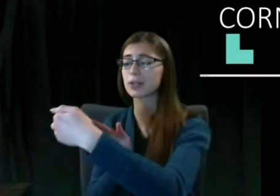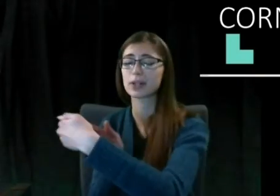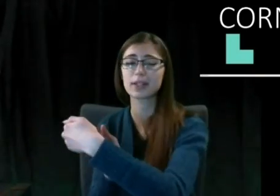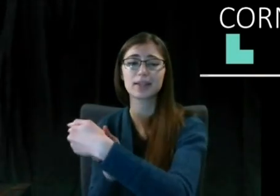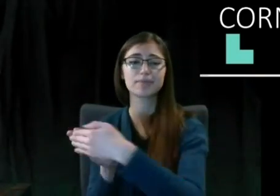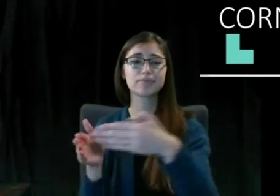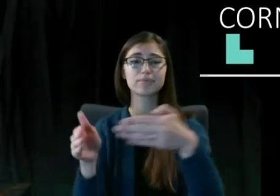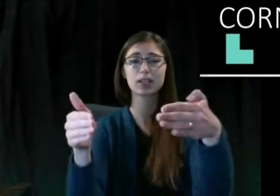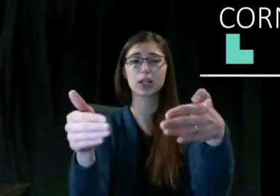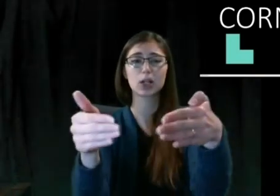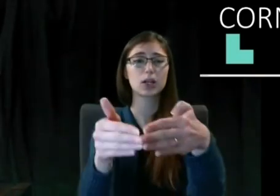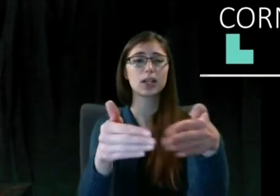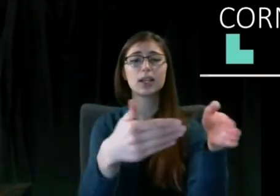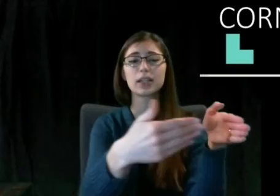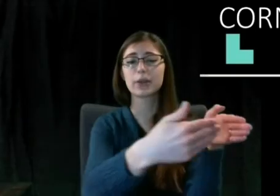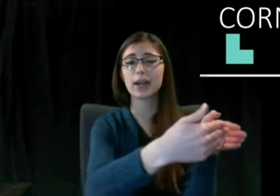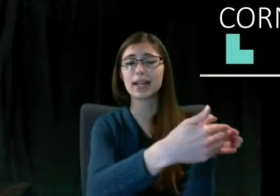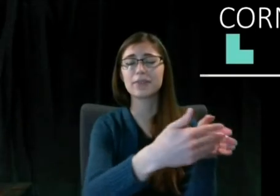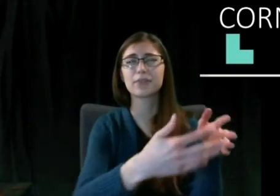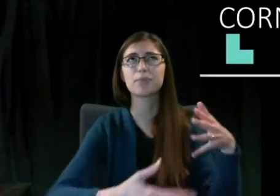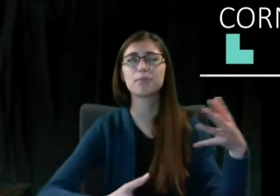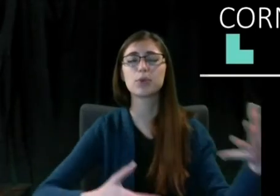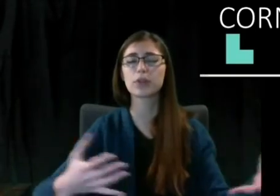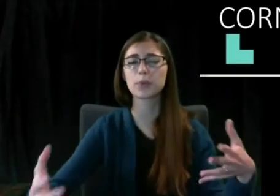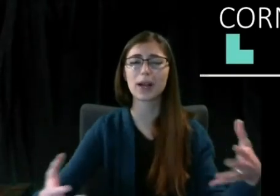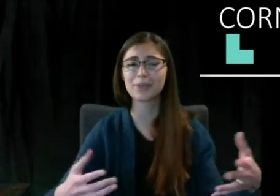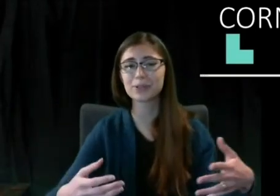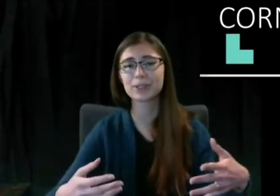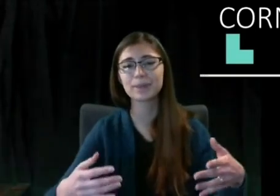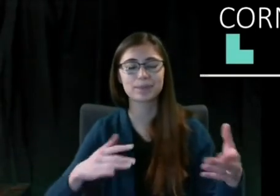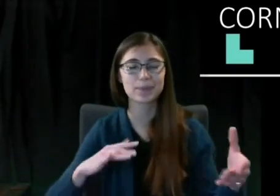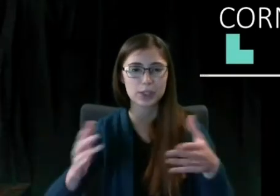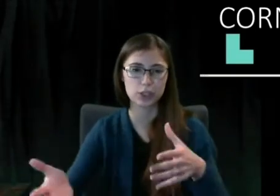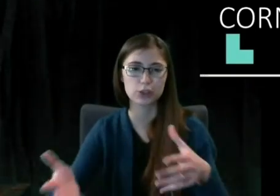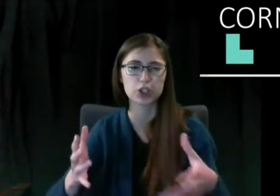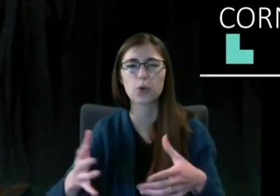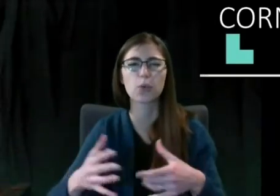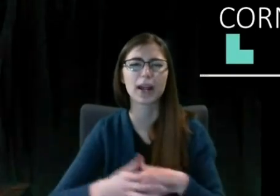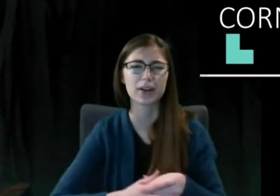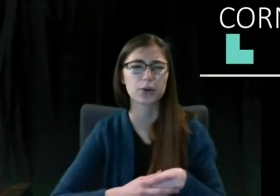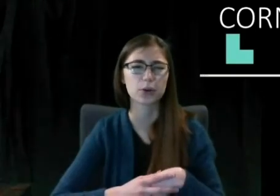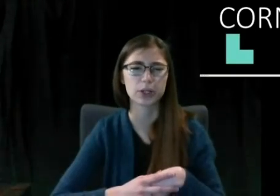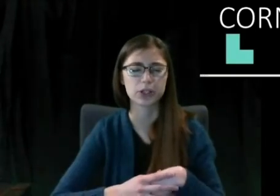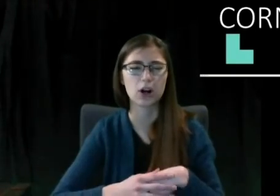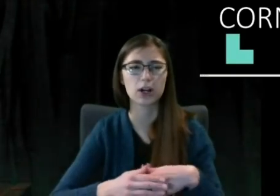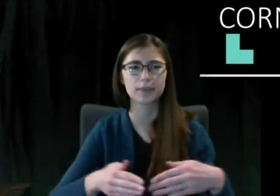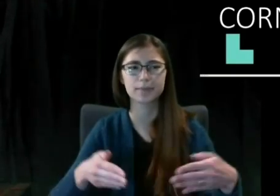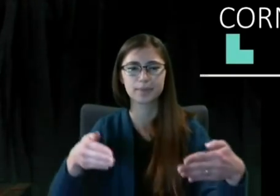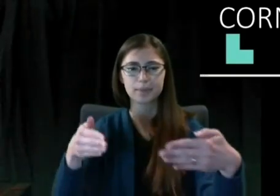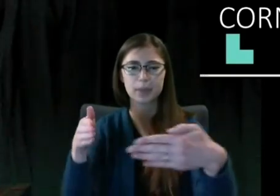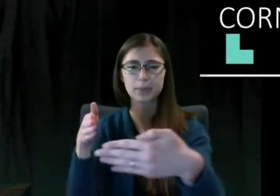there. You can kind of move it around to show where the corners are. But corner.